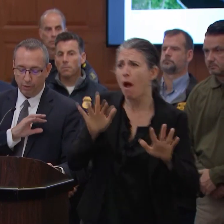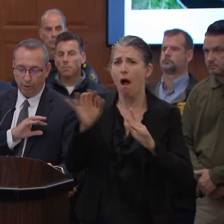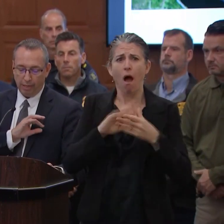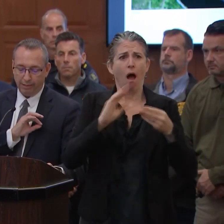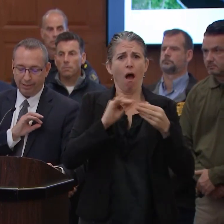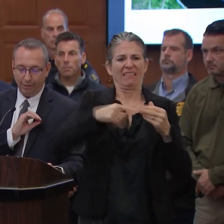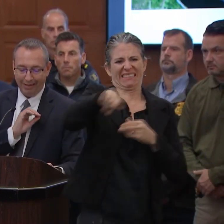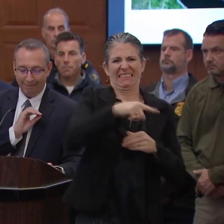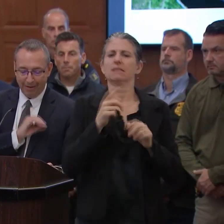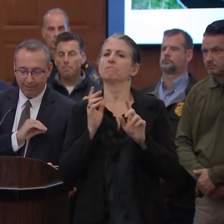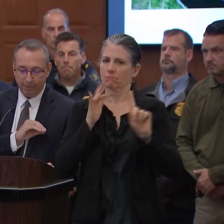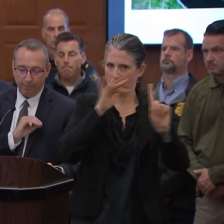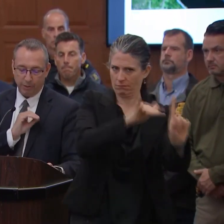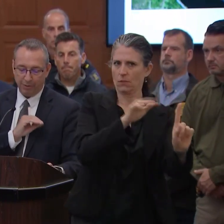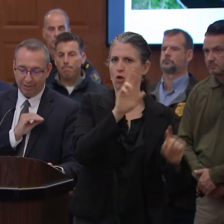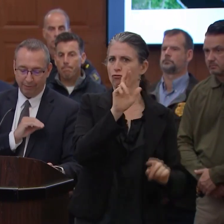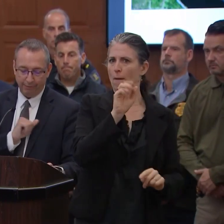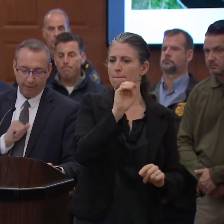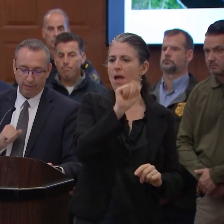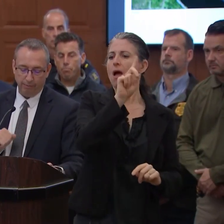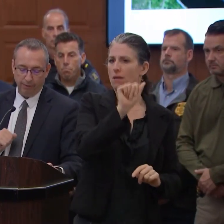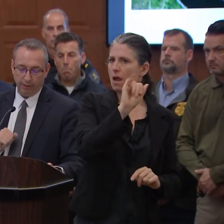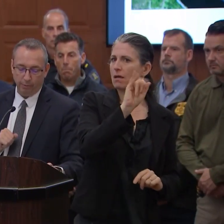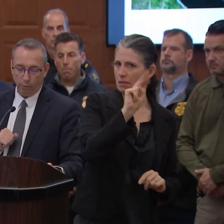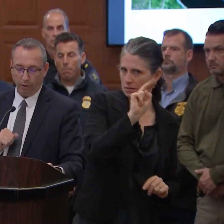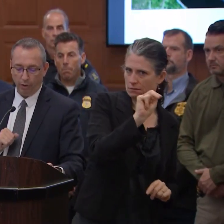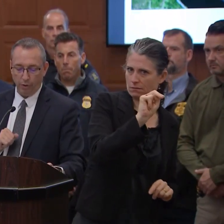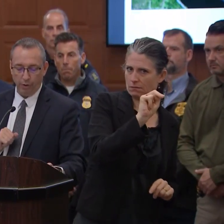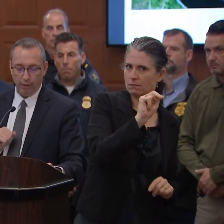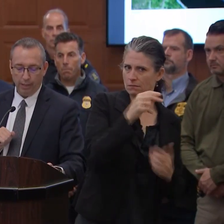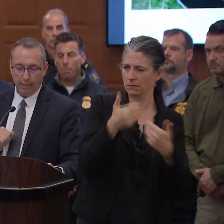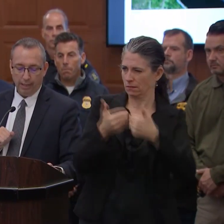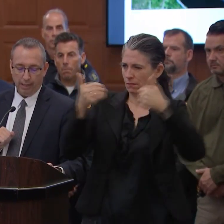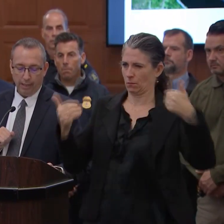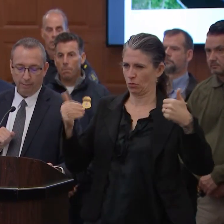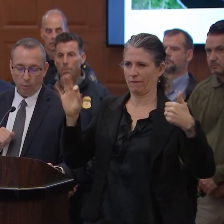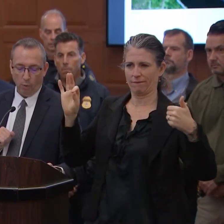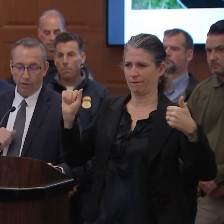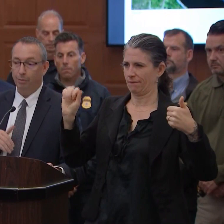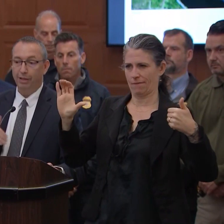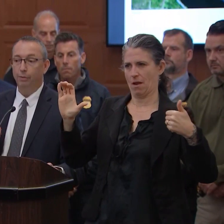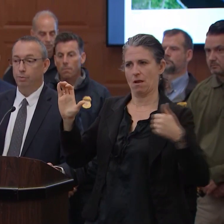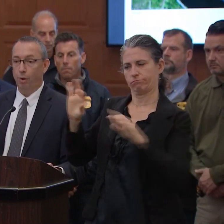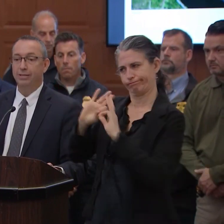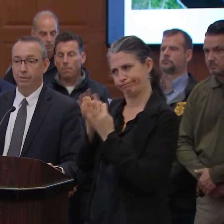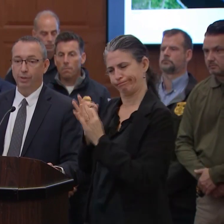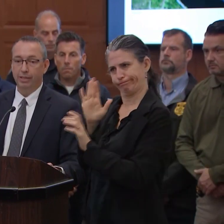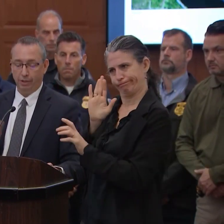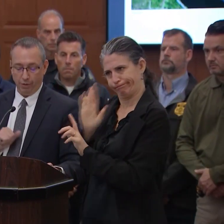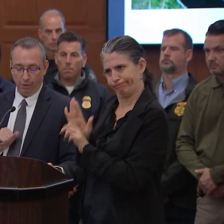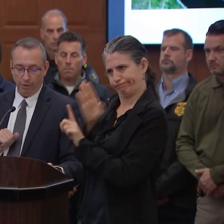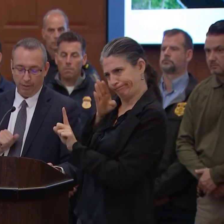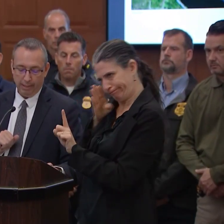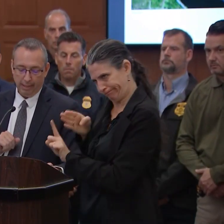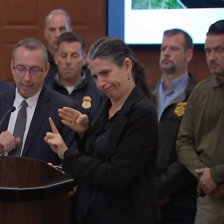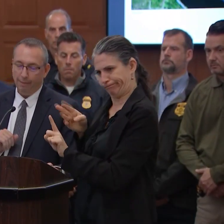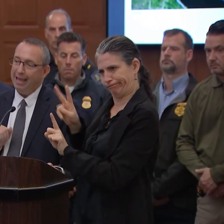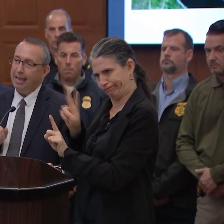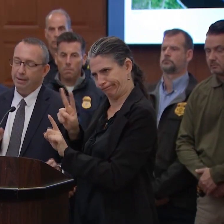you're not necessarily a victim, a specific victim of what occurred, or somebody that was present when this